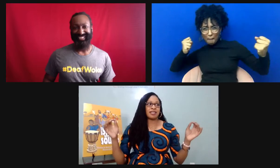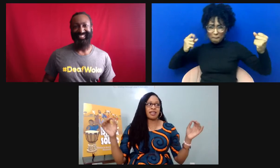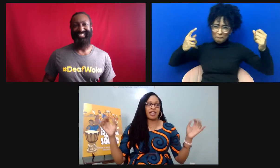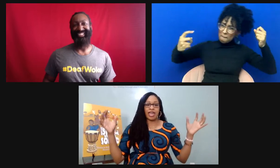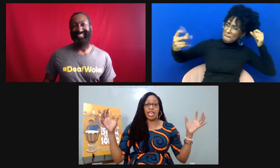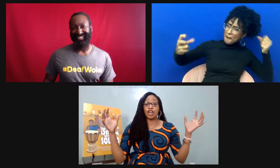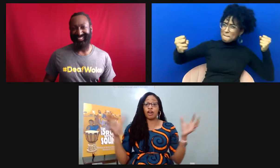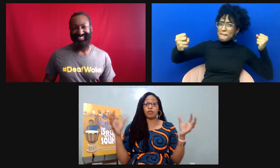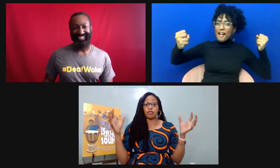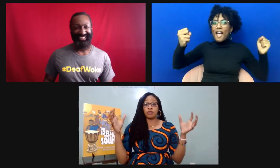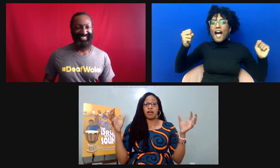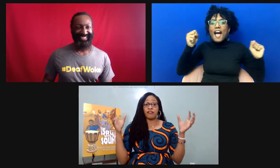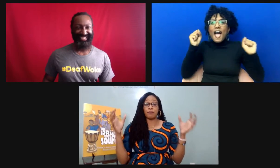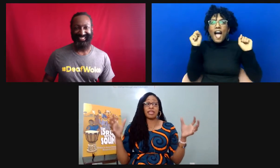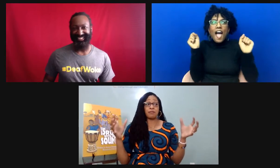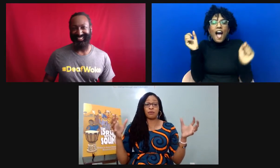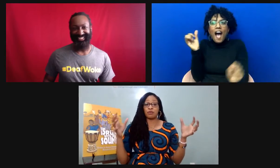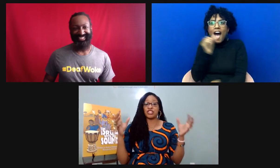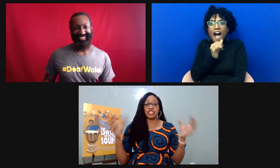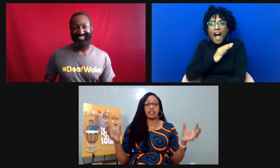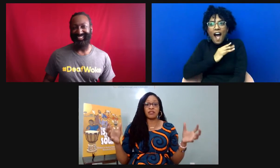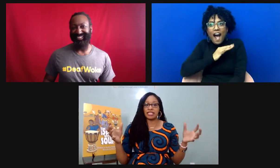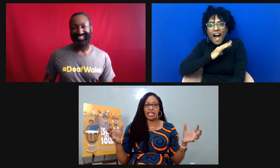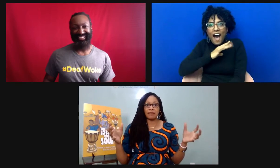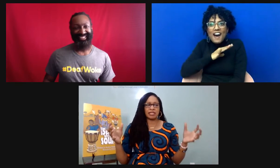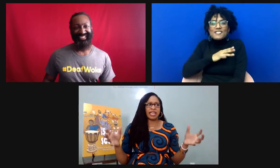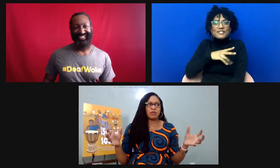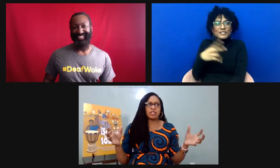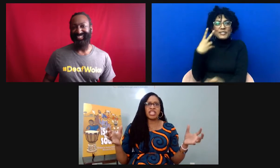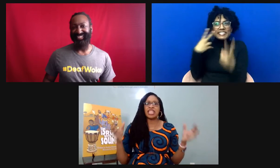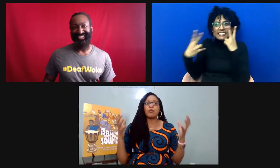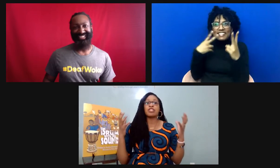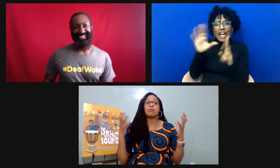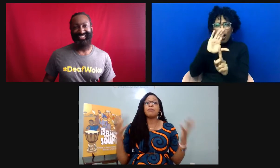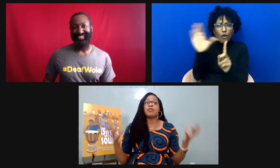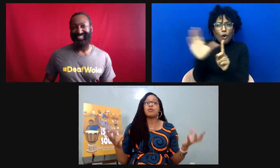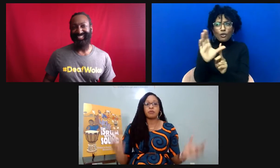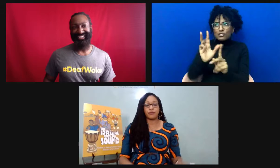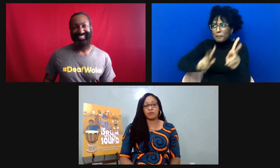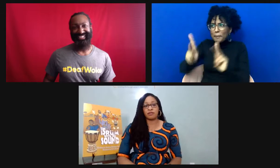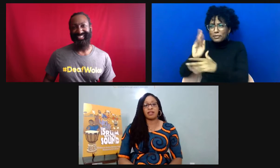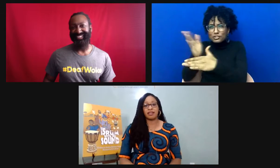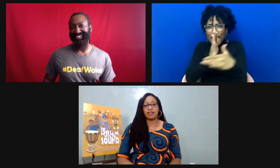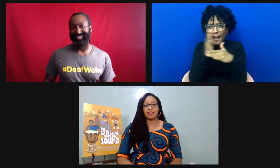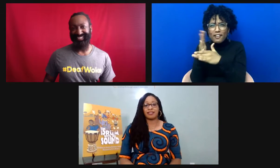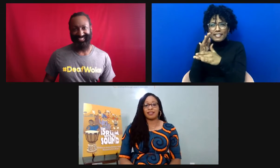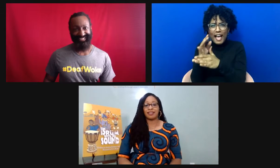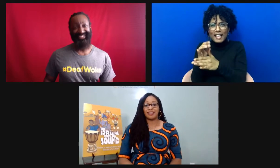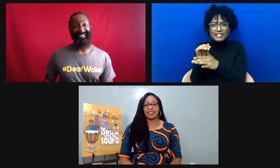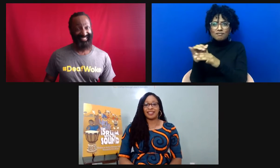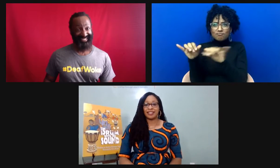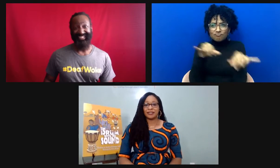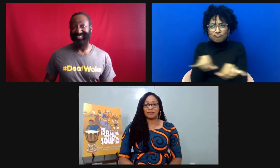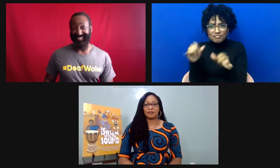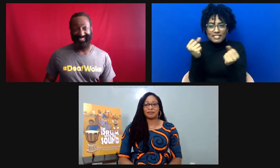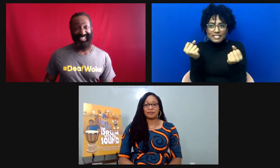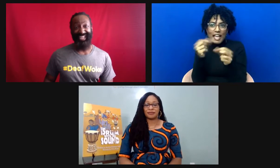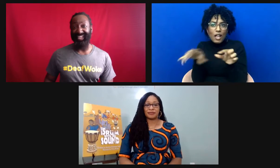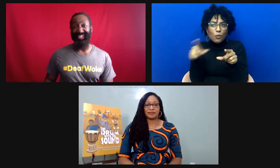see a culture of people sharing the same language, and it was beautiful.